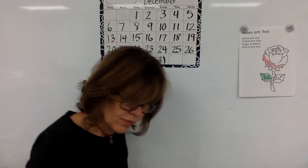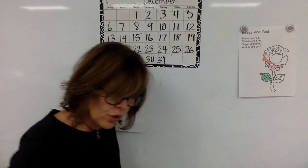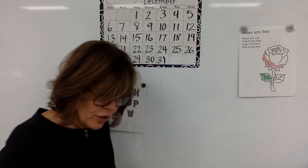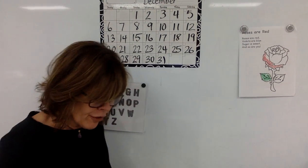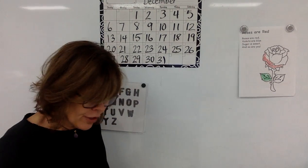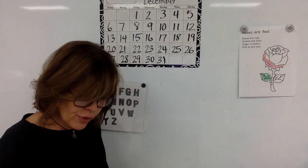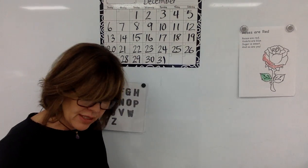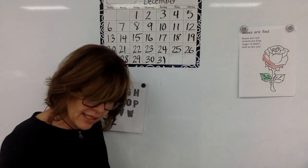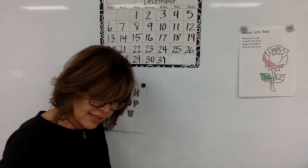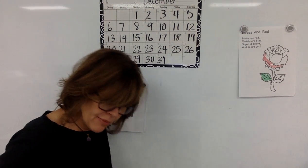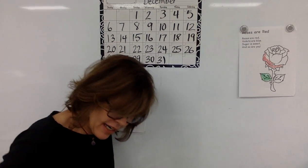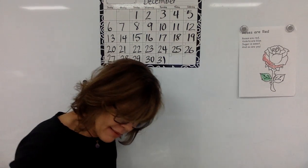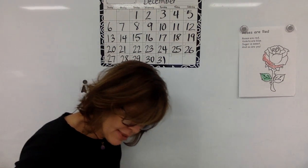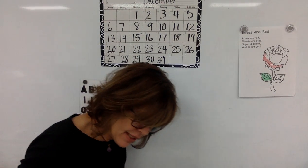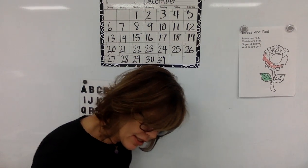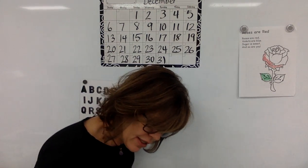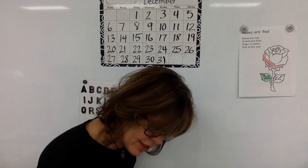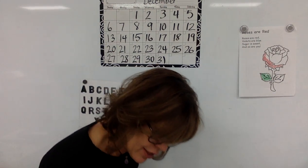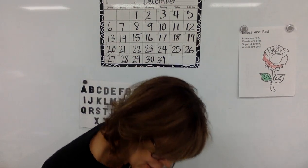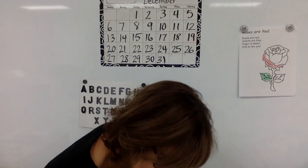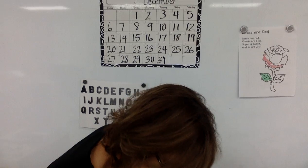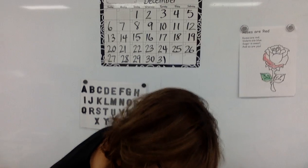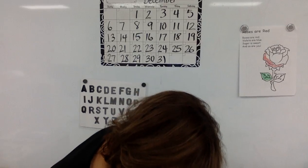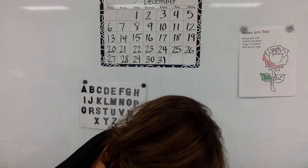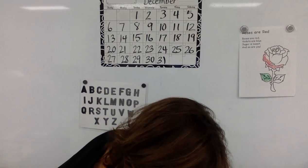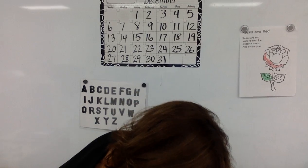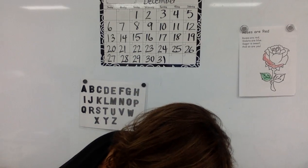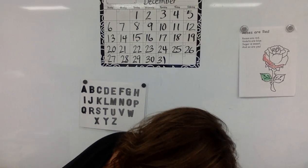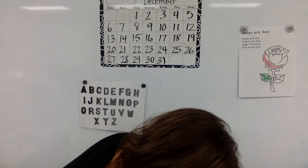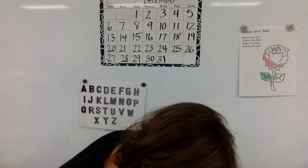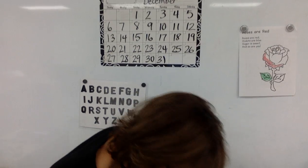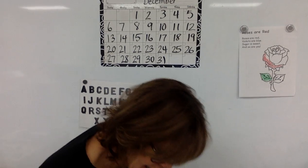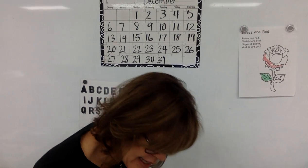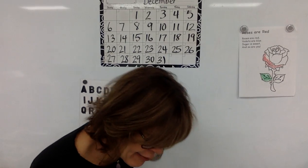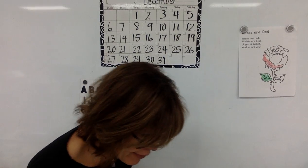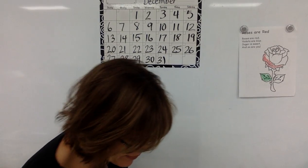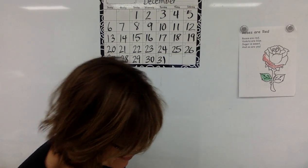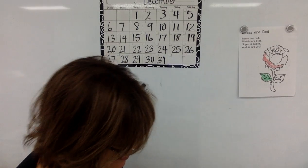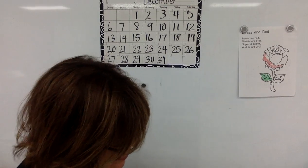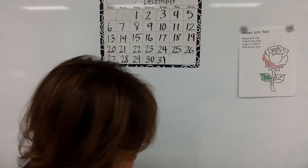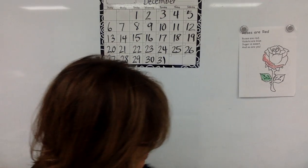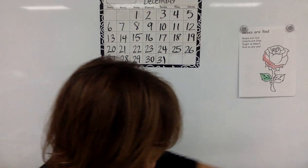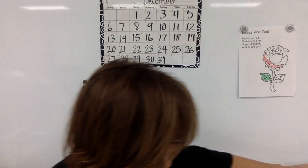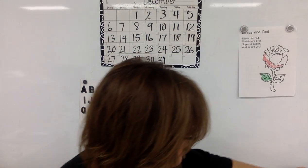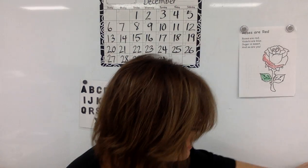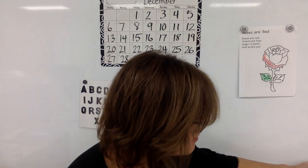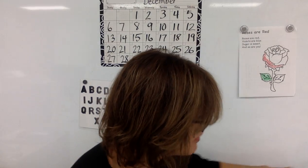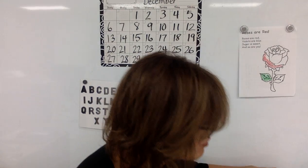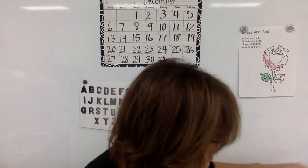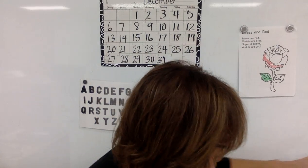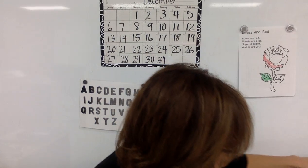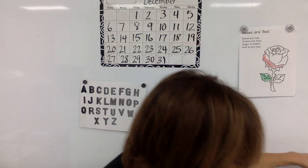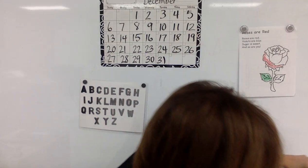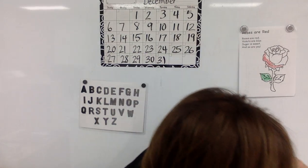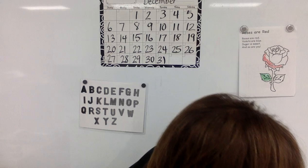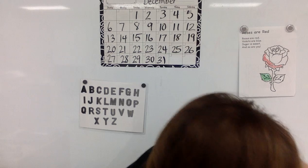You ever notice that sometimes you just keep forgetting stuff? And I'm having a problem with my shapes today.